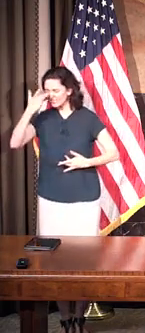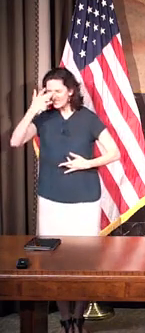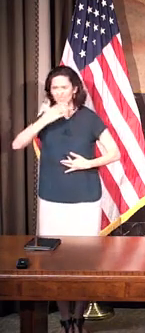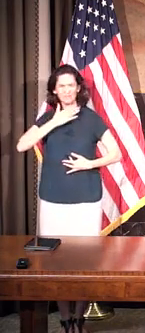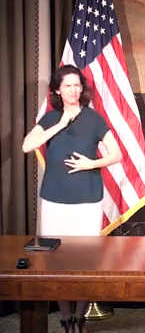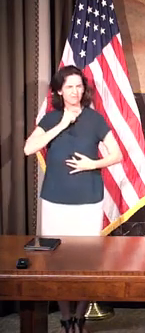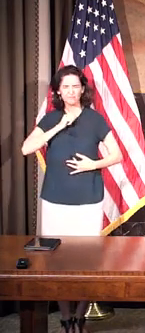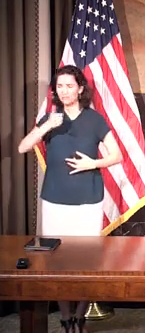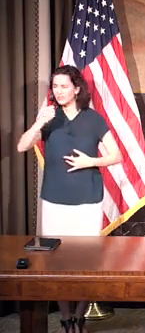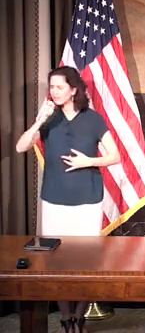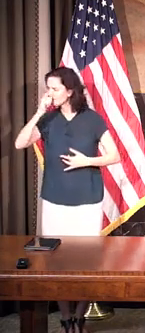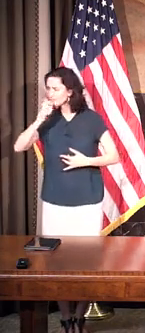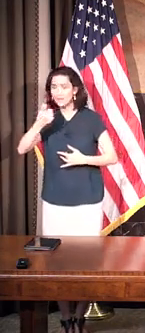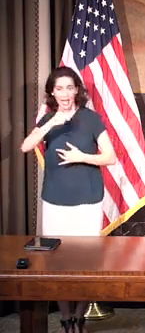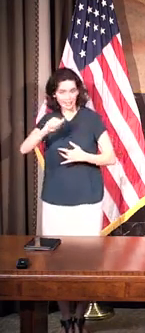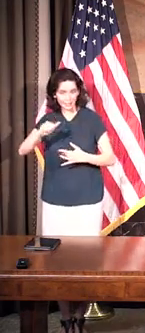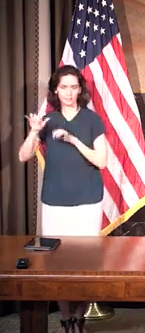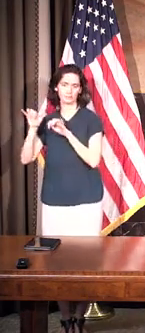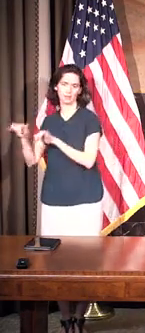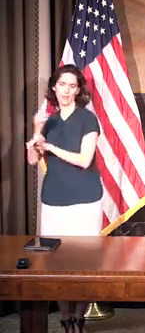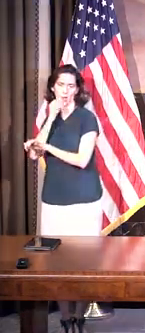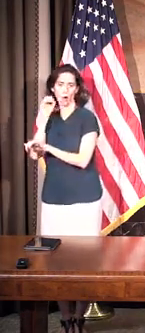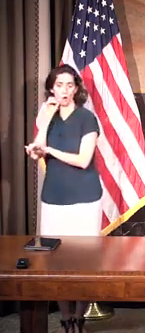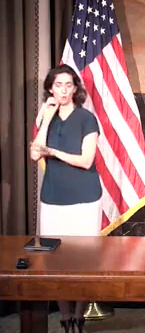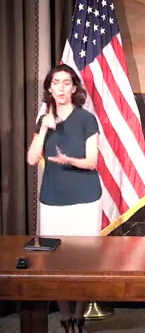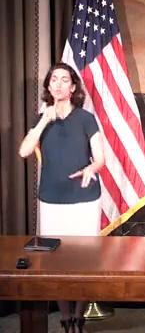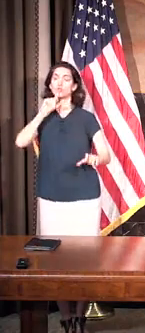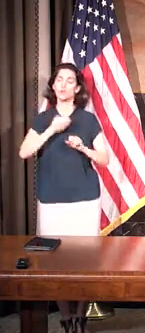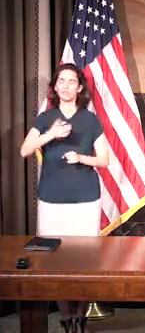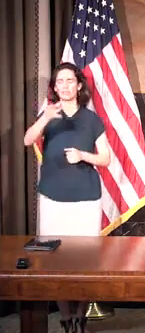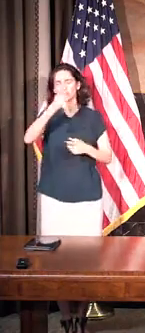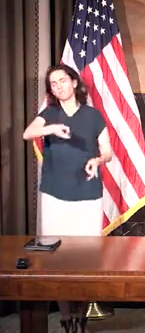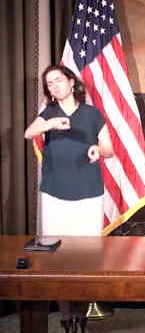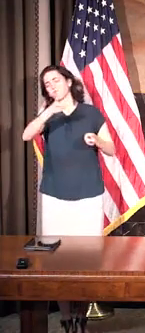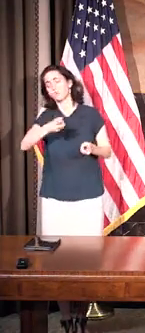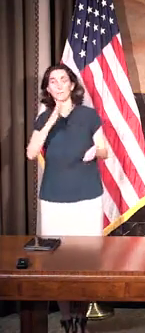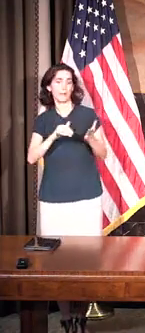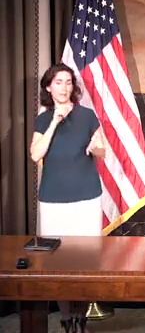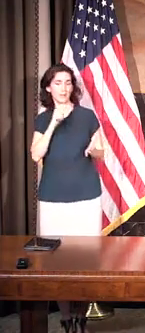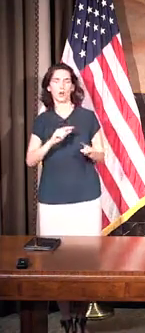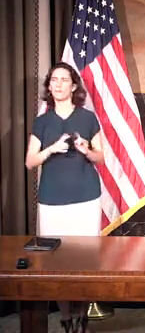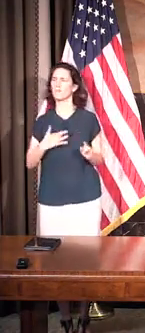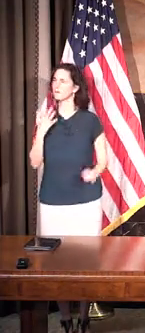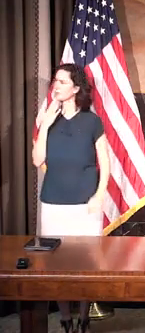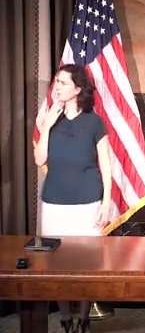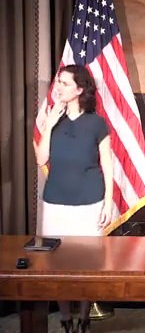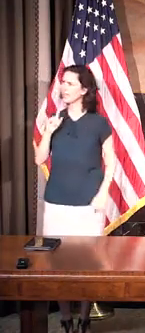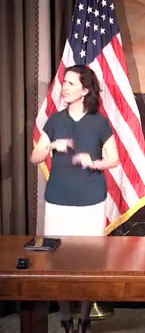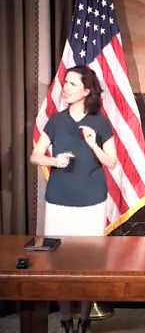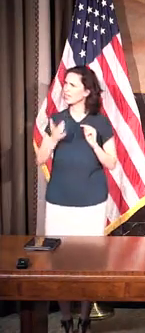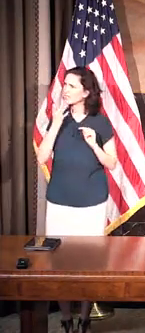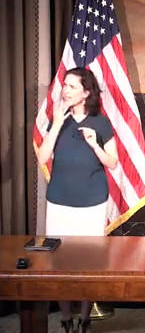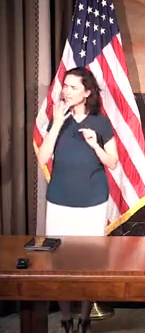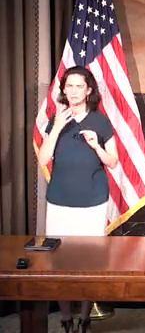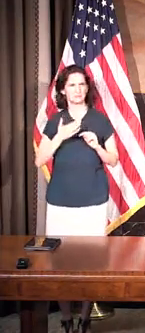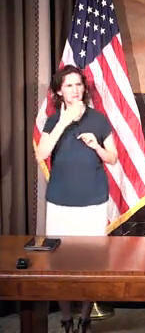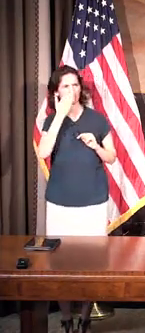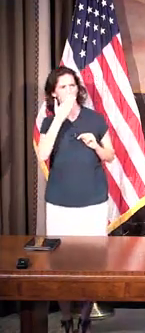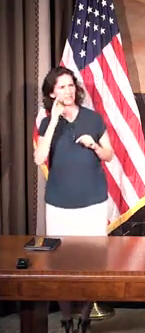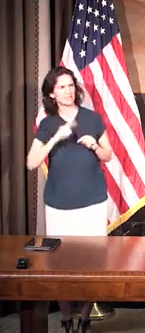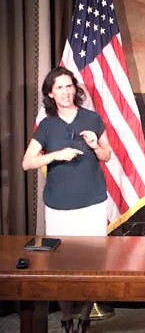or show any of the COVID symptoms. So you may not be sick, but if, for example, you lose your sense of taste and smell, first of all, you've then